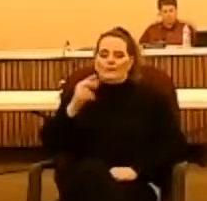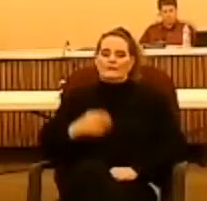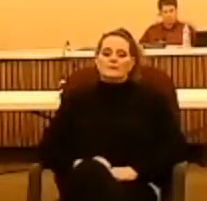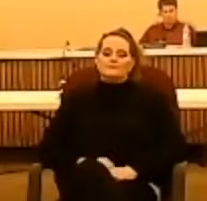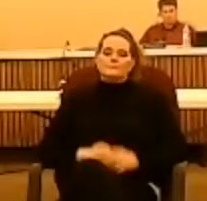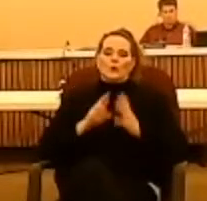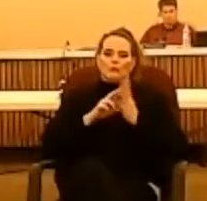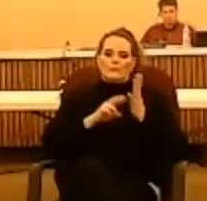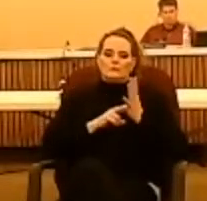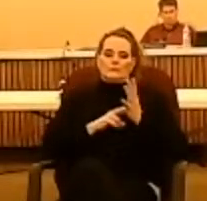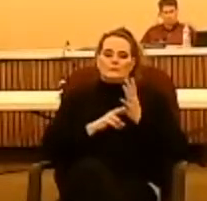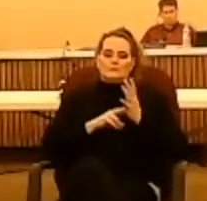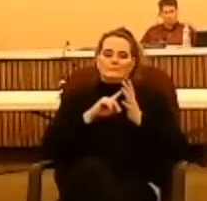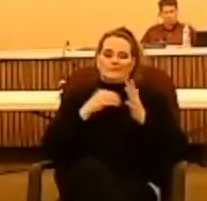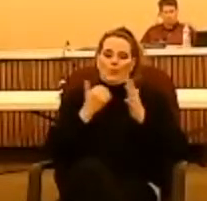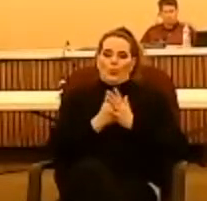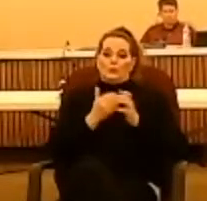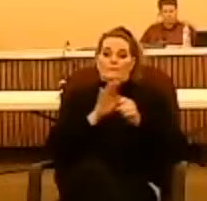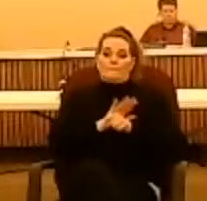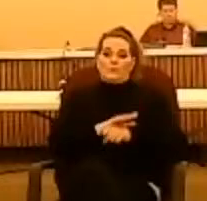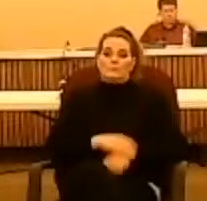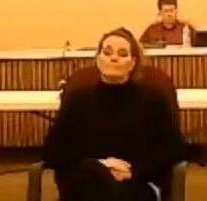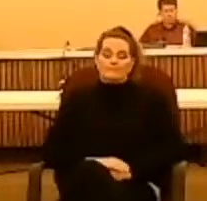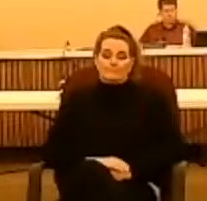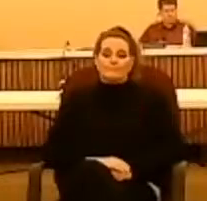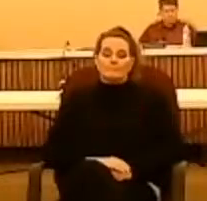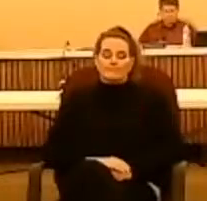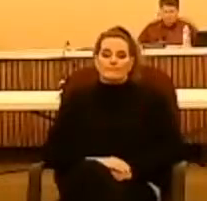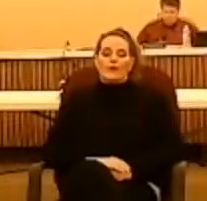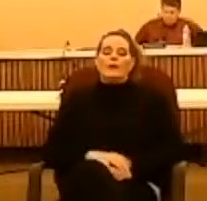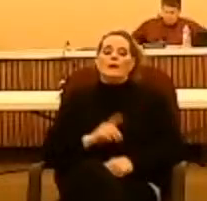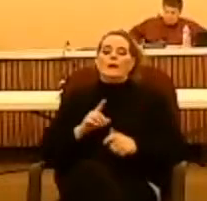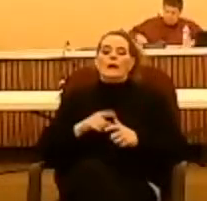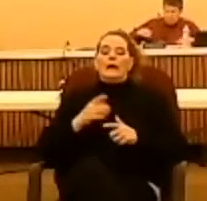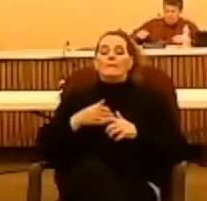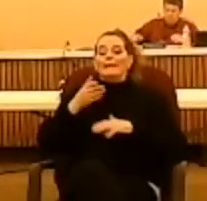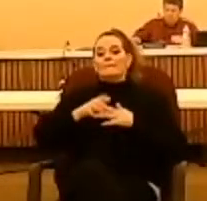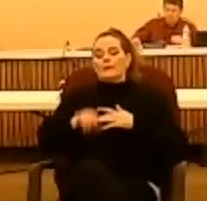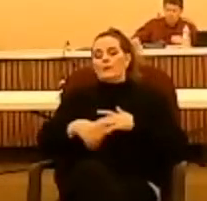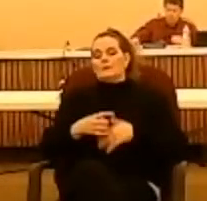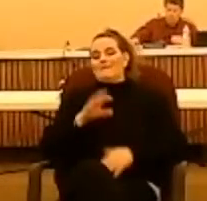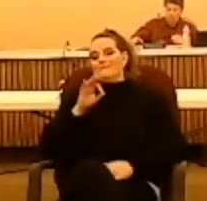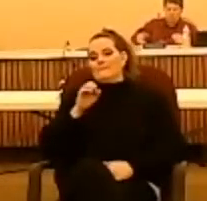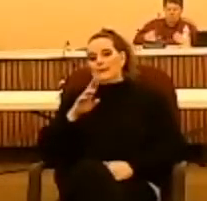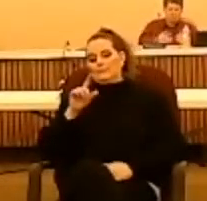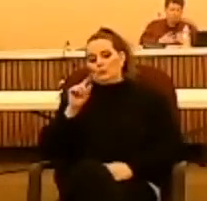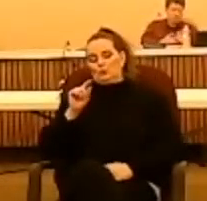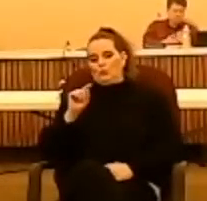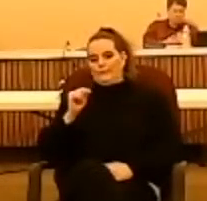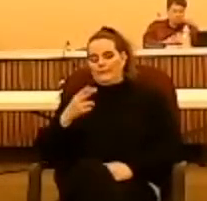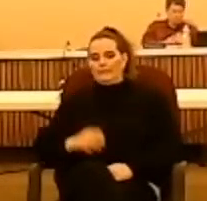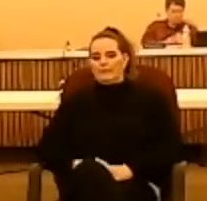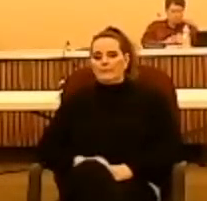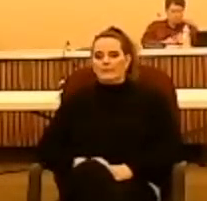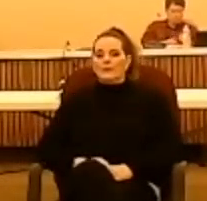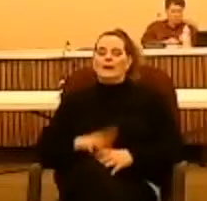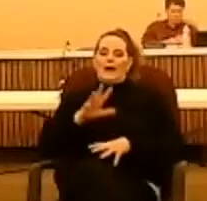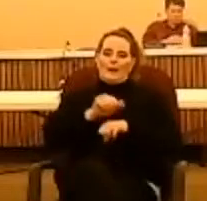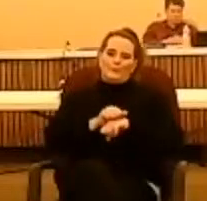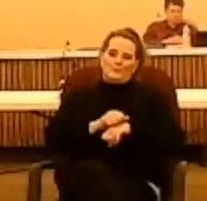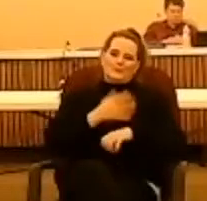Registration is nearly full. The next one after that will be February 20th. Appointments are preferred.